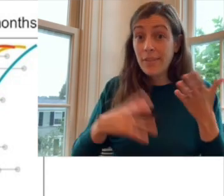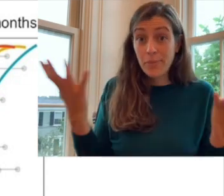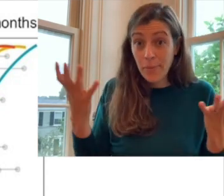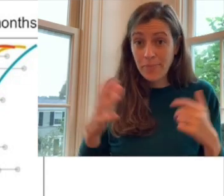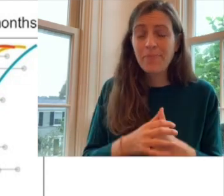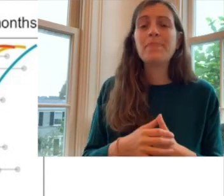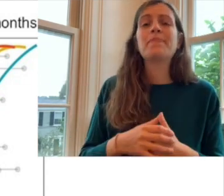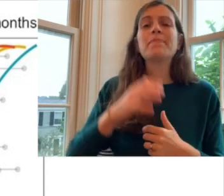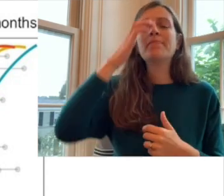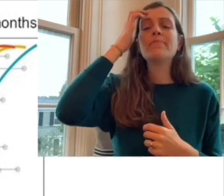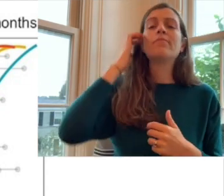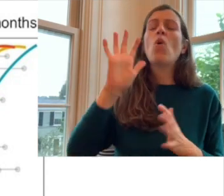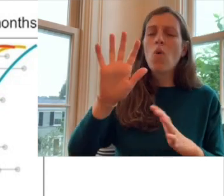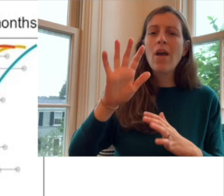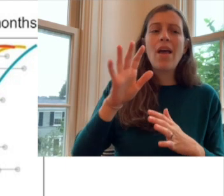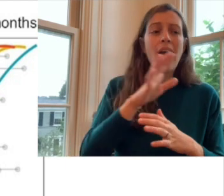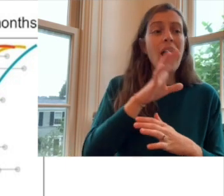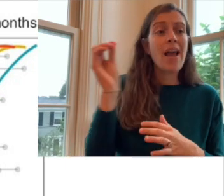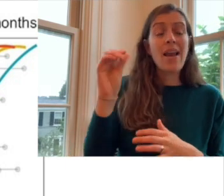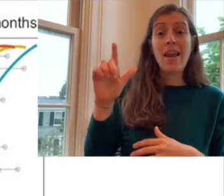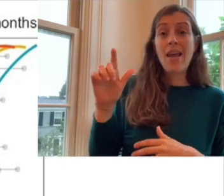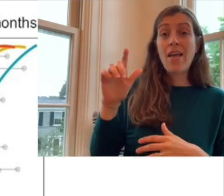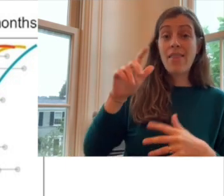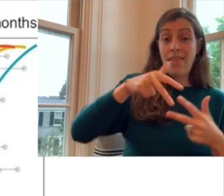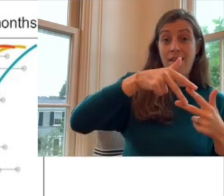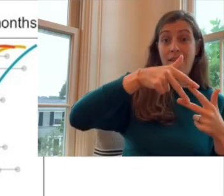age. The results,